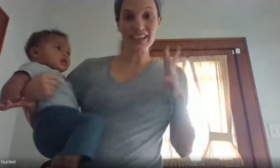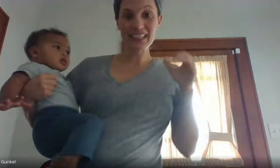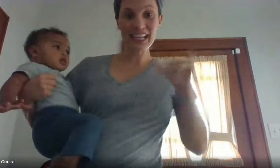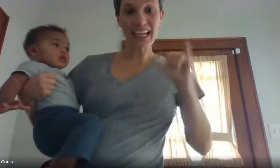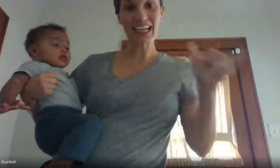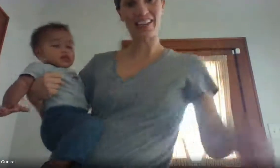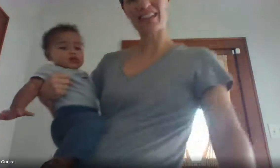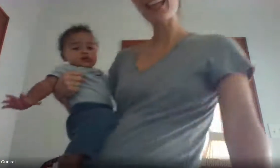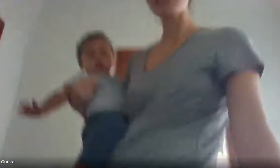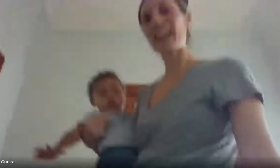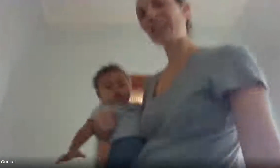is like? Okay.